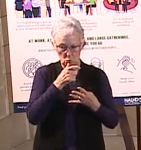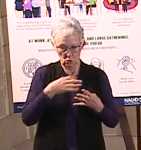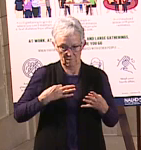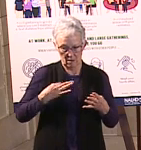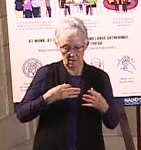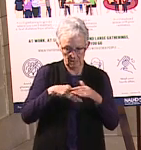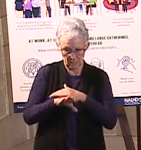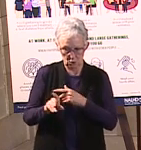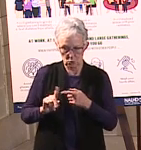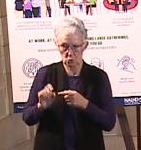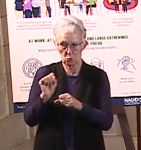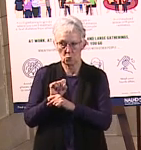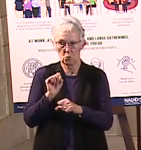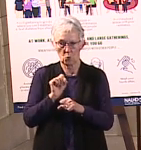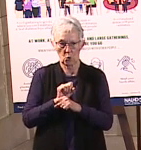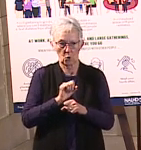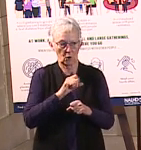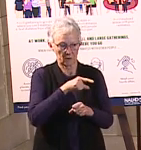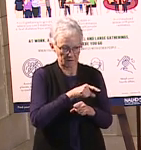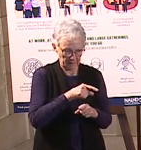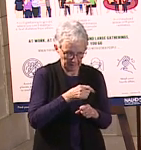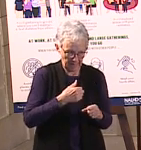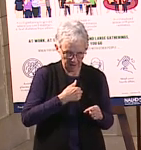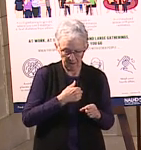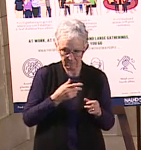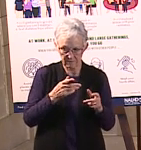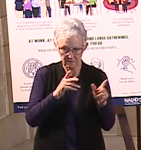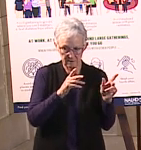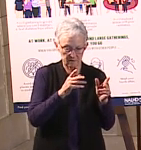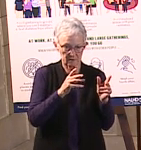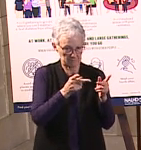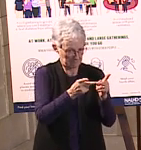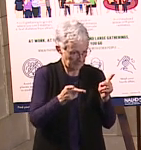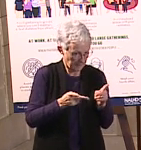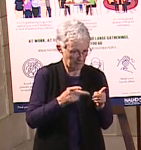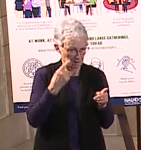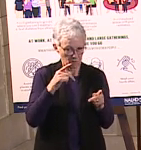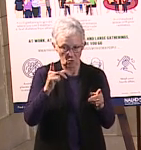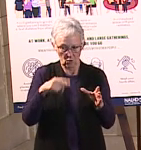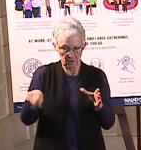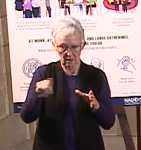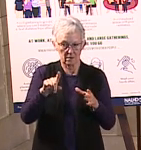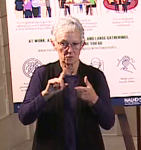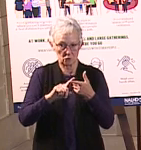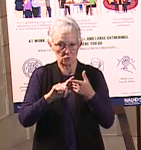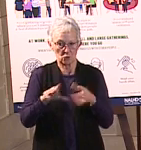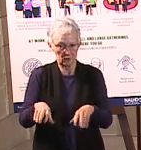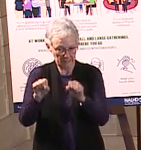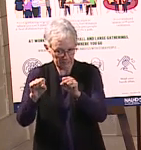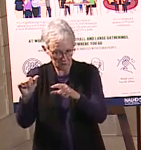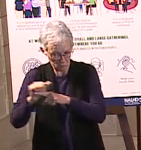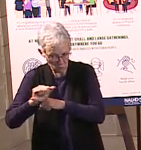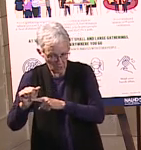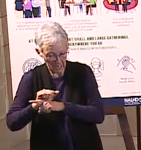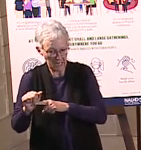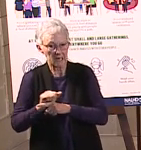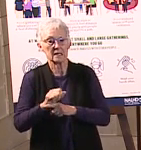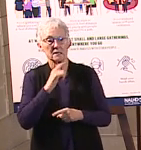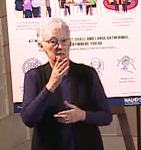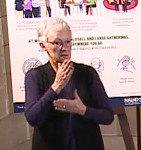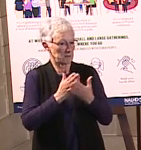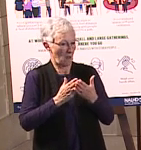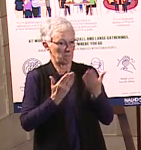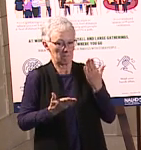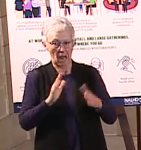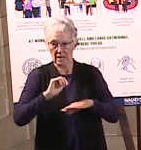whether they will implement this program. Some may be able to implement in the next few weeks, and some may have to hold off. I think it